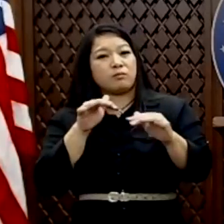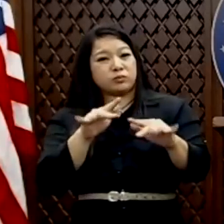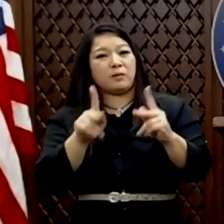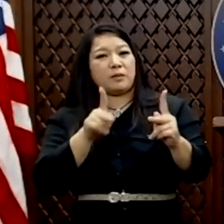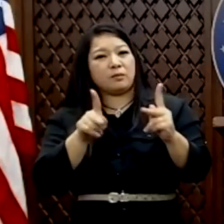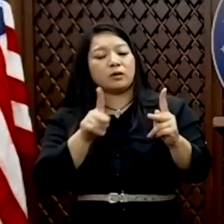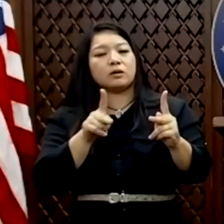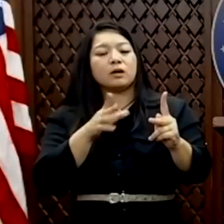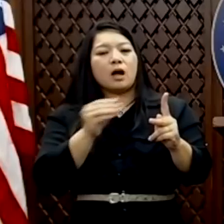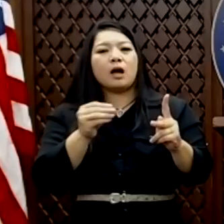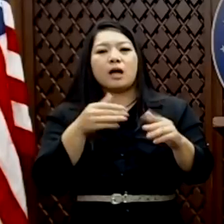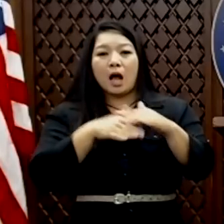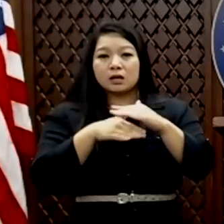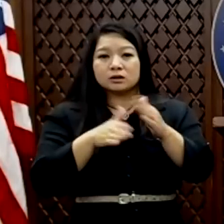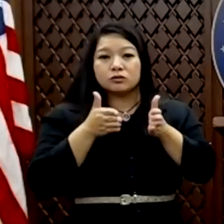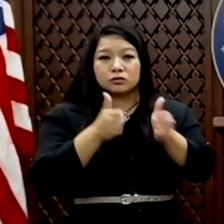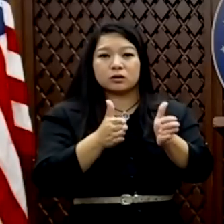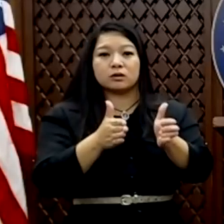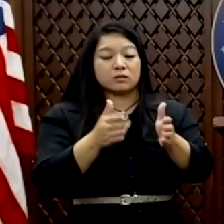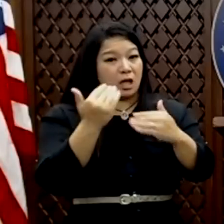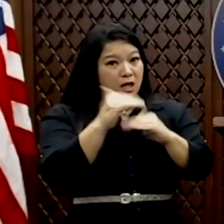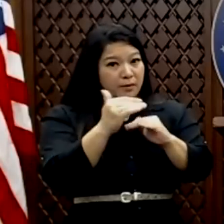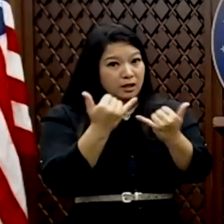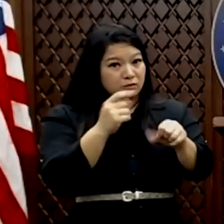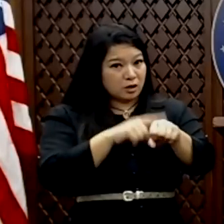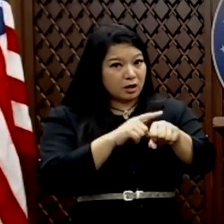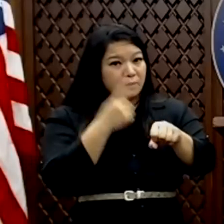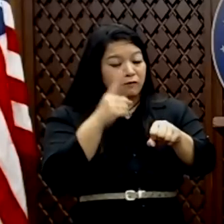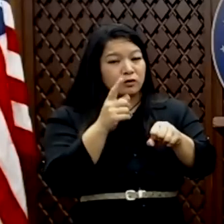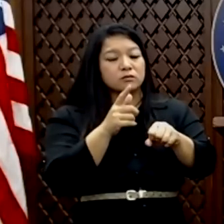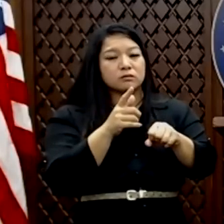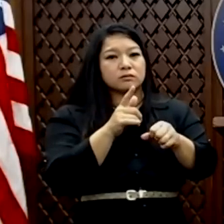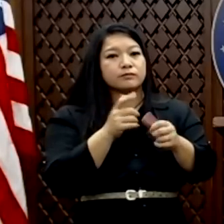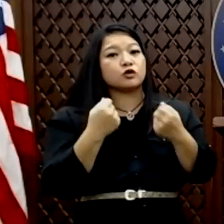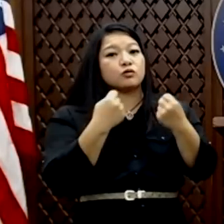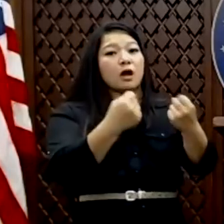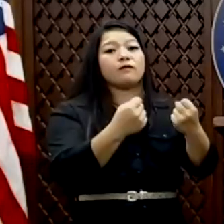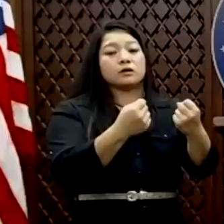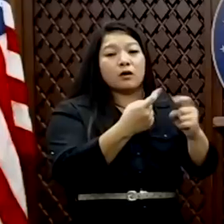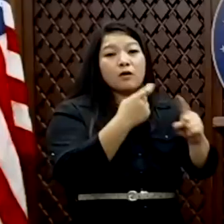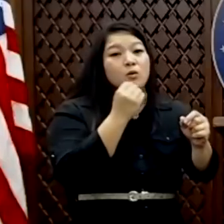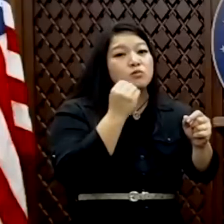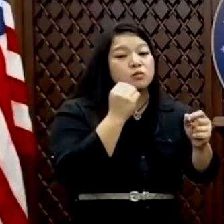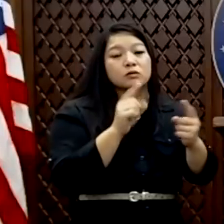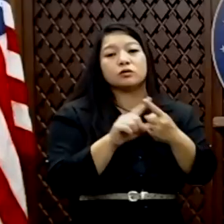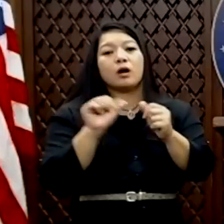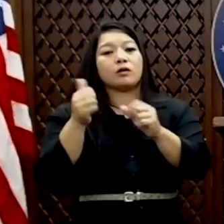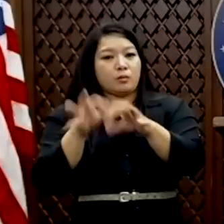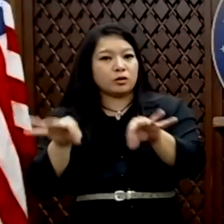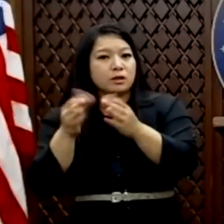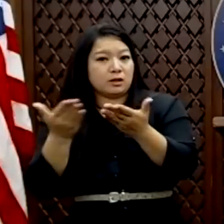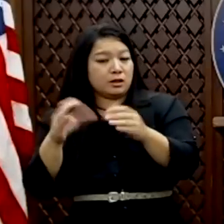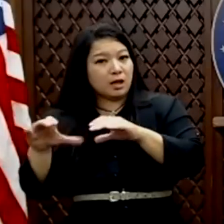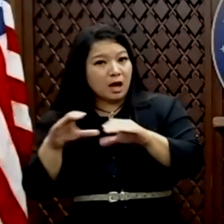public roadways will be limited to movement for the purposes of traveling to and from essential activities, which I